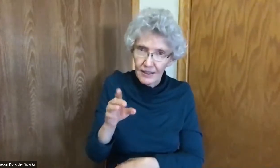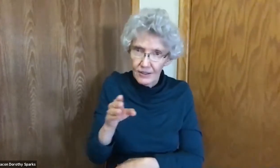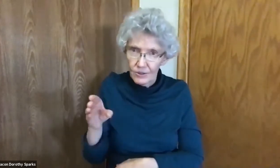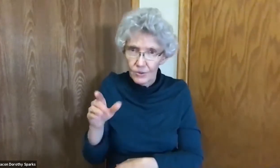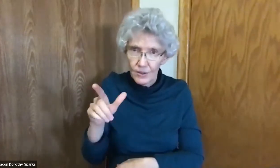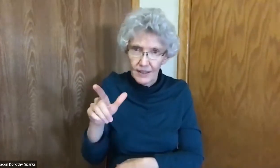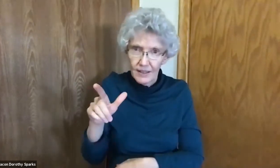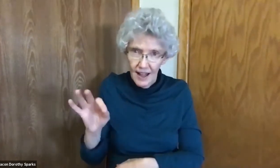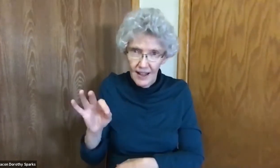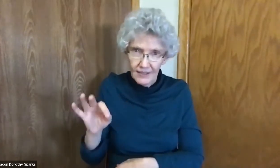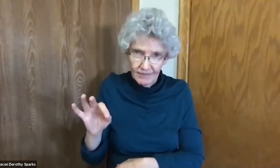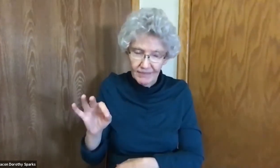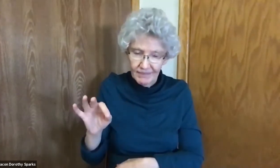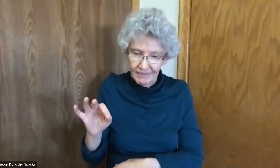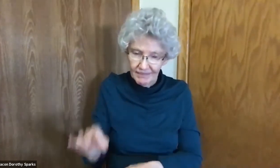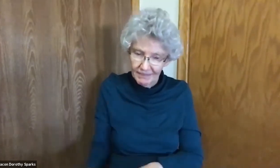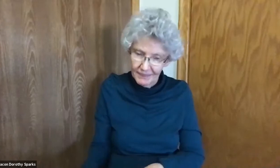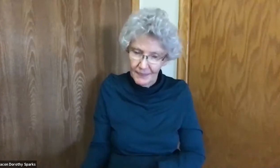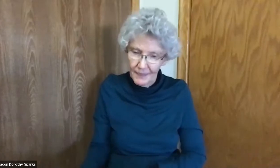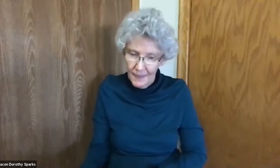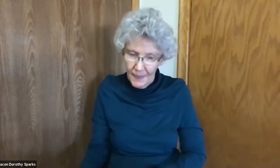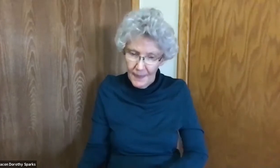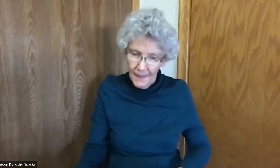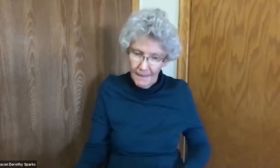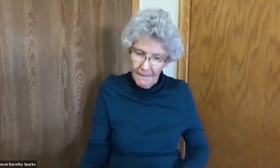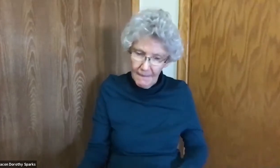and verses 28 and